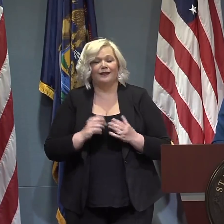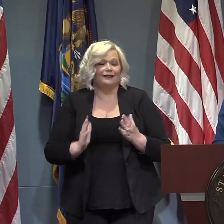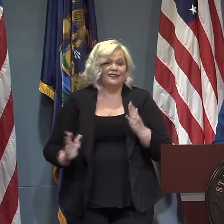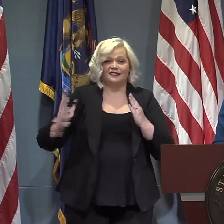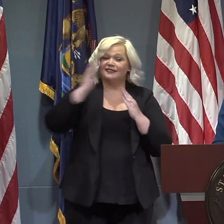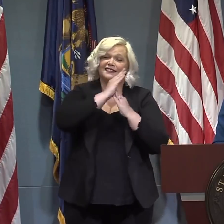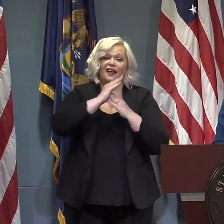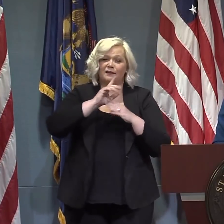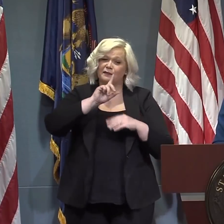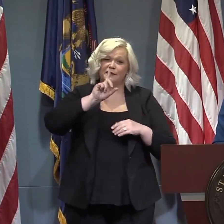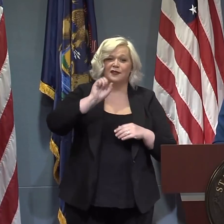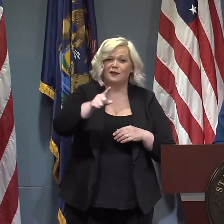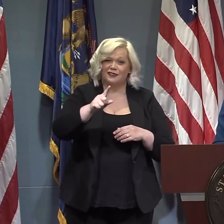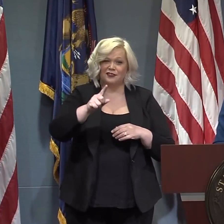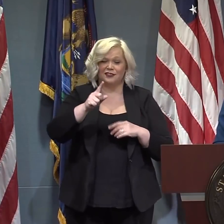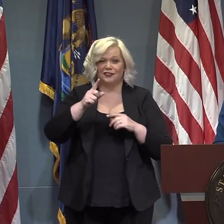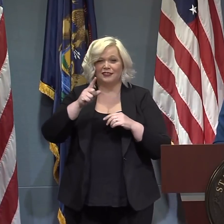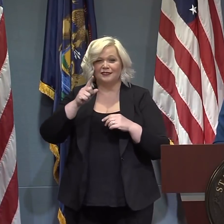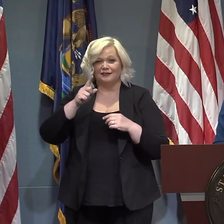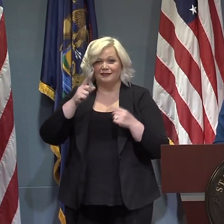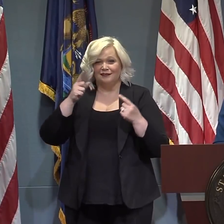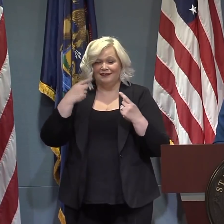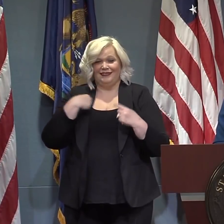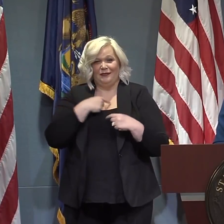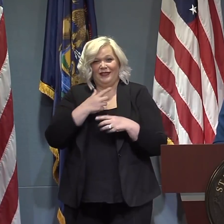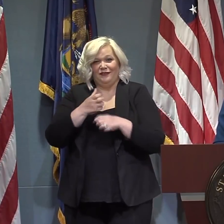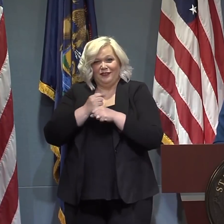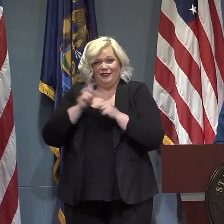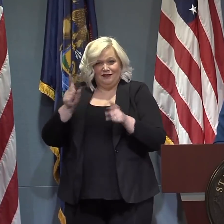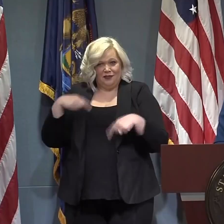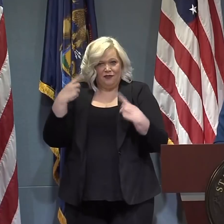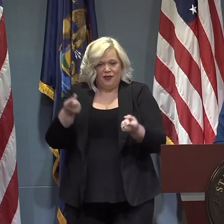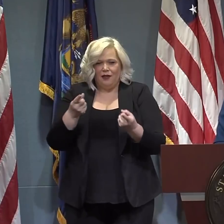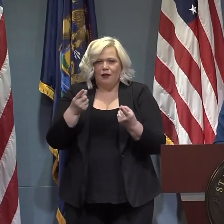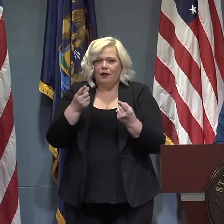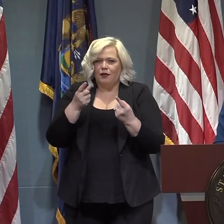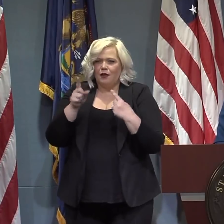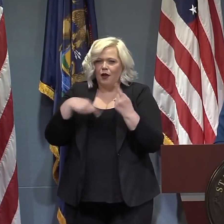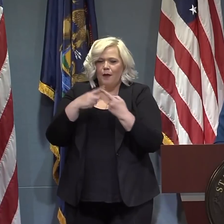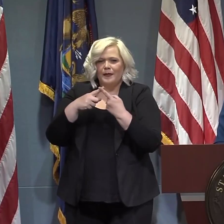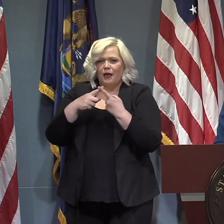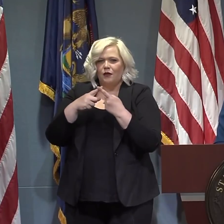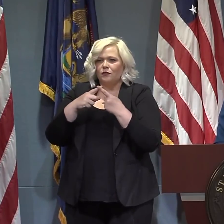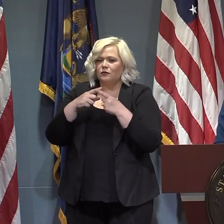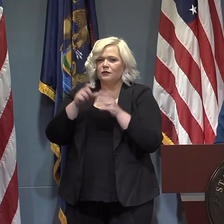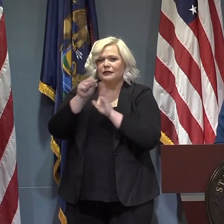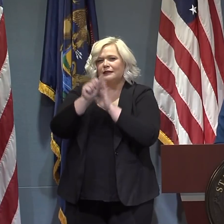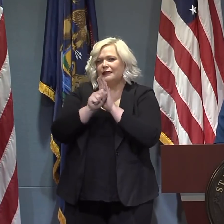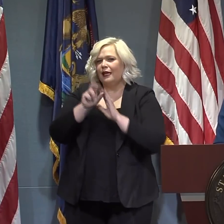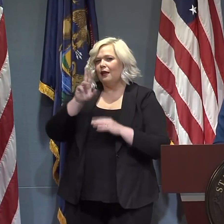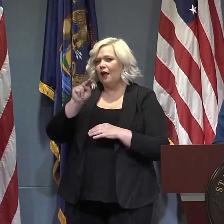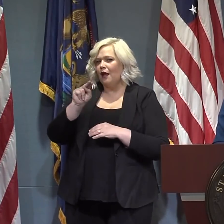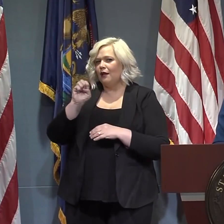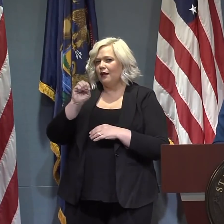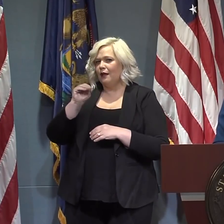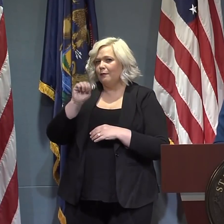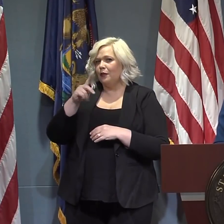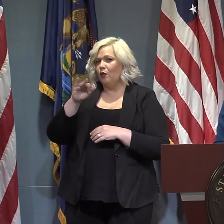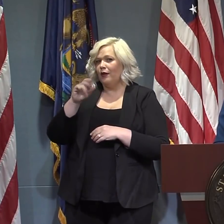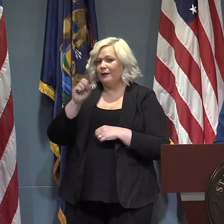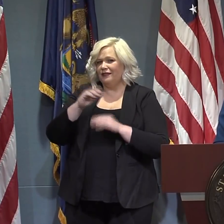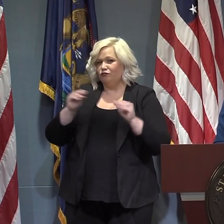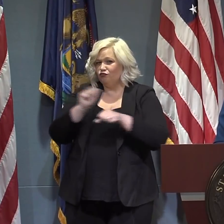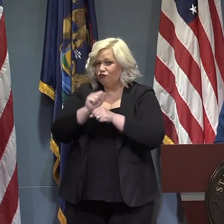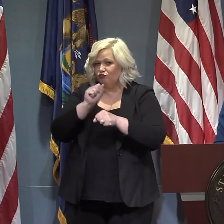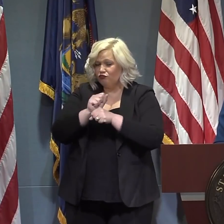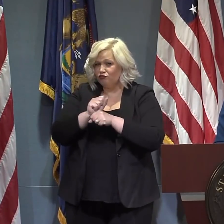that our Constituent Services Office has gotten is what updates do we have on the state unemployment system, and do we have enough